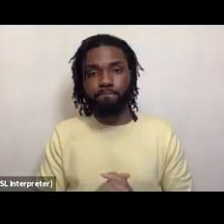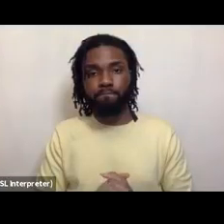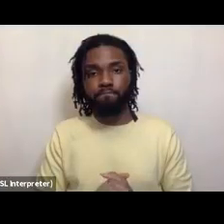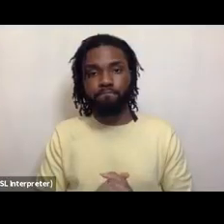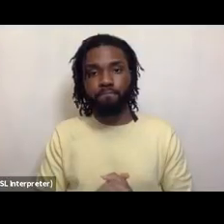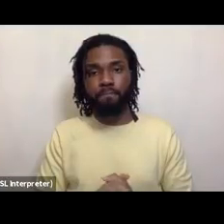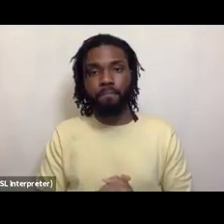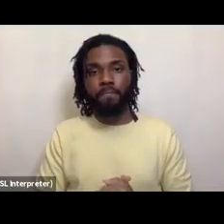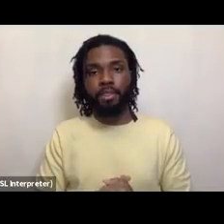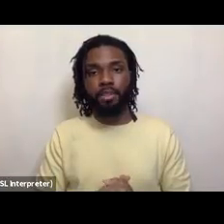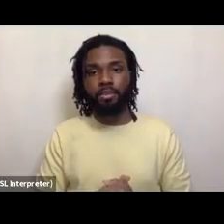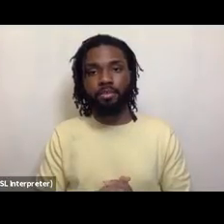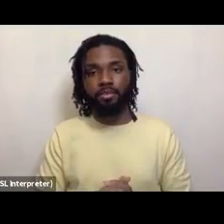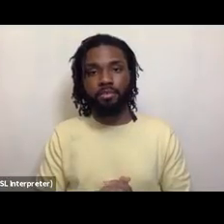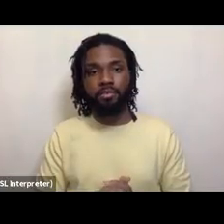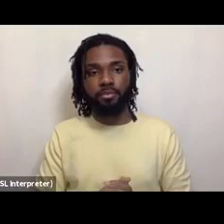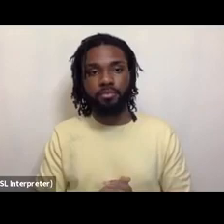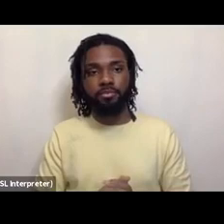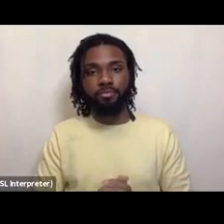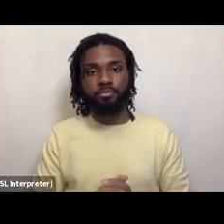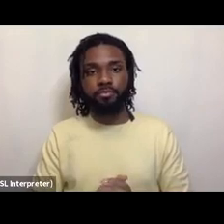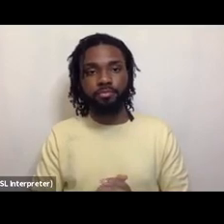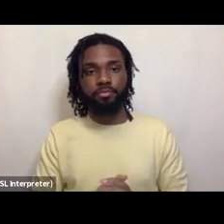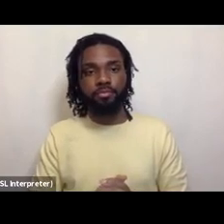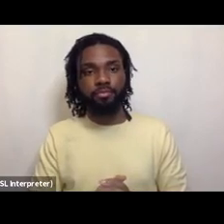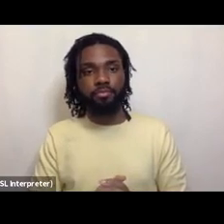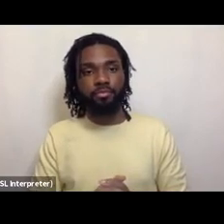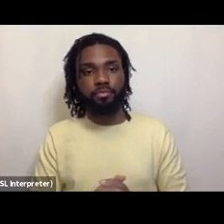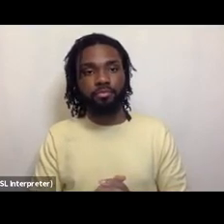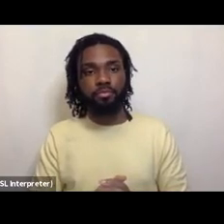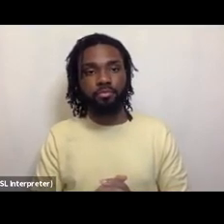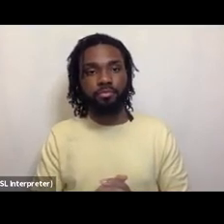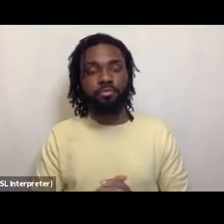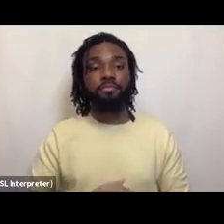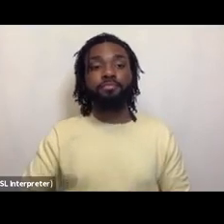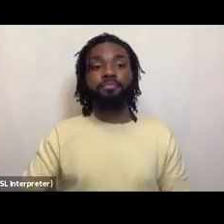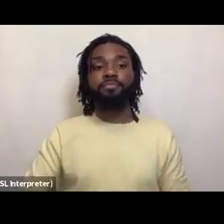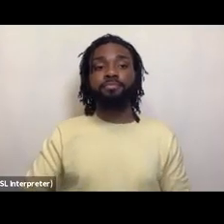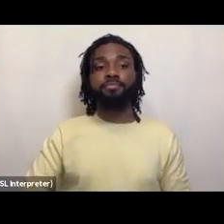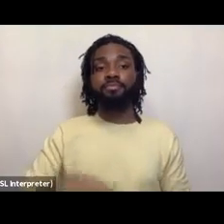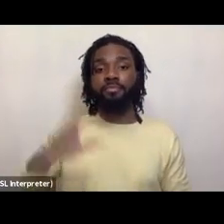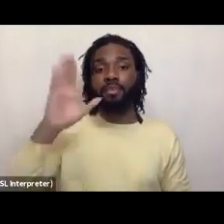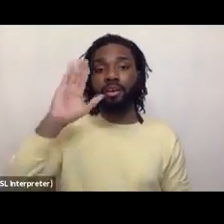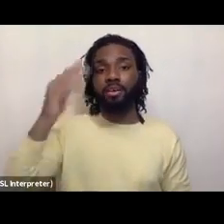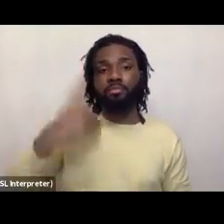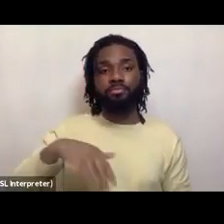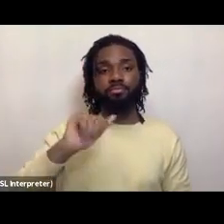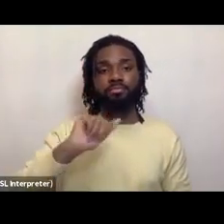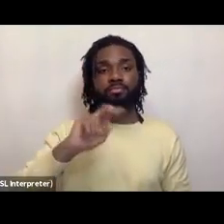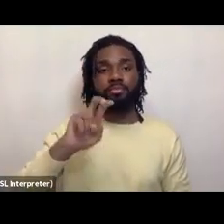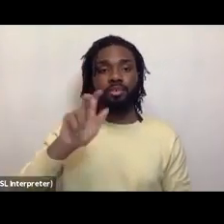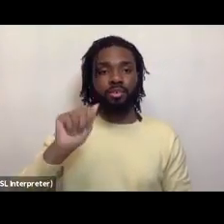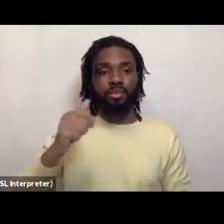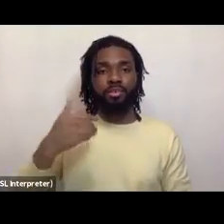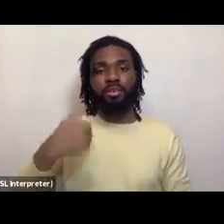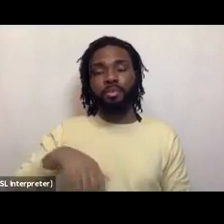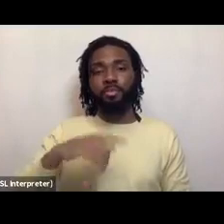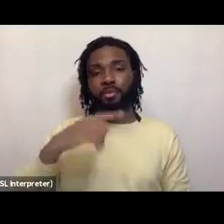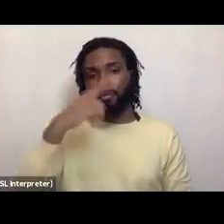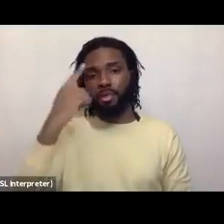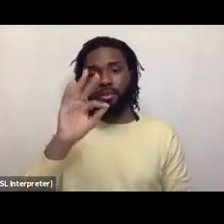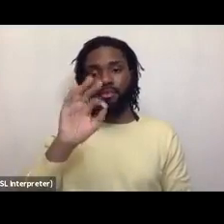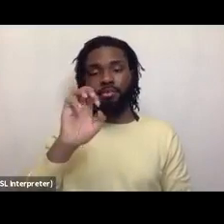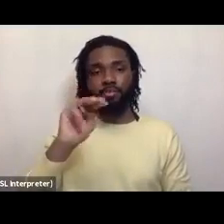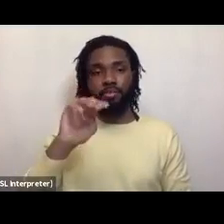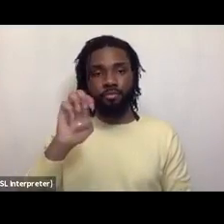Description of yourself, please. Yes. Hi, this is Azza. I'm a Black femme presenting person